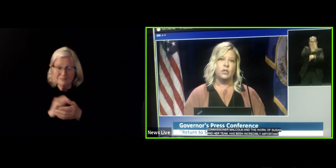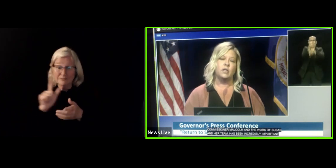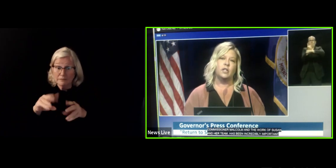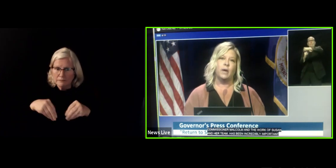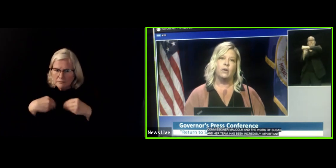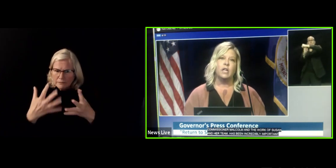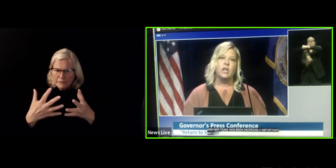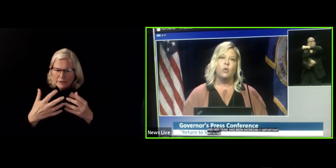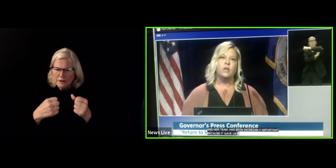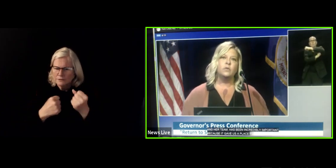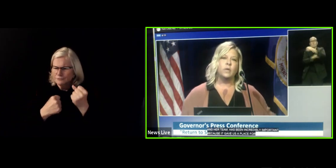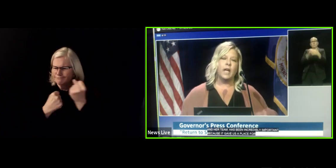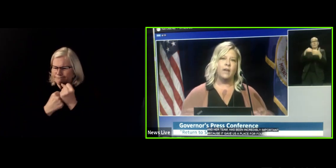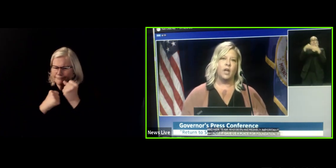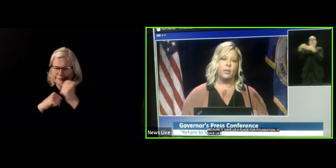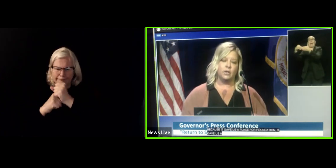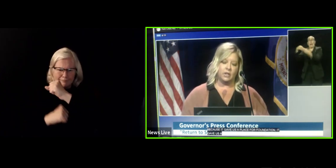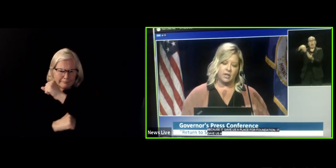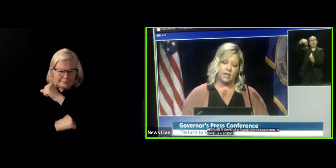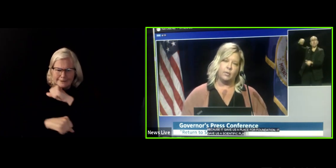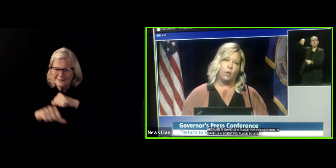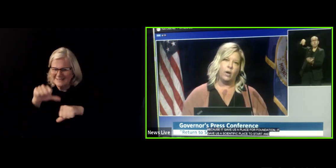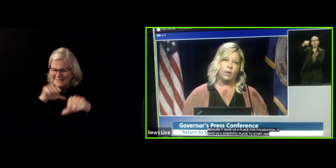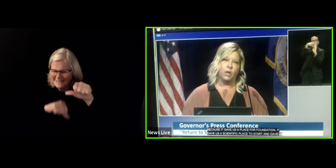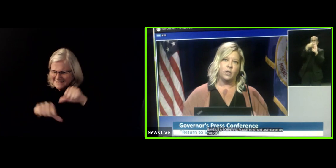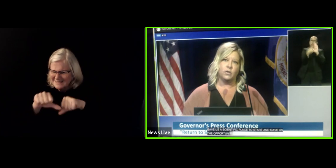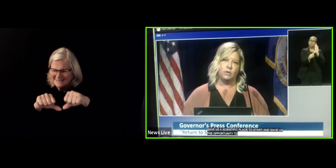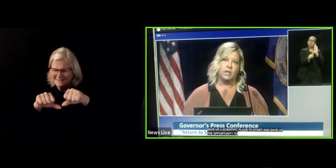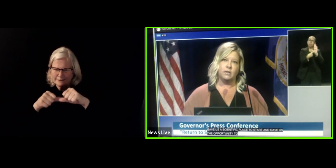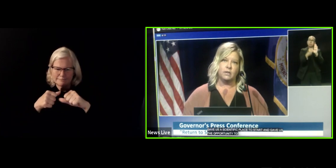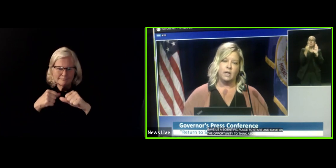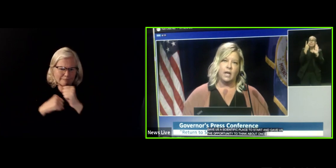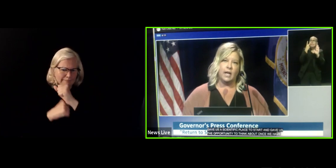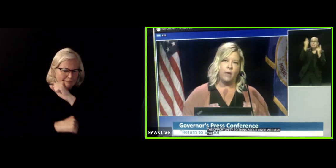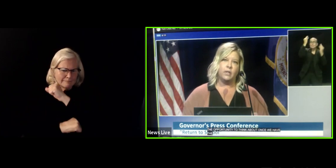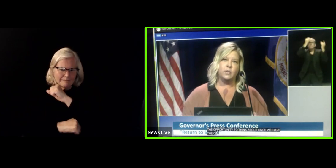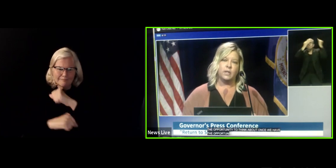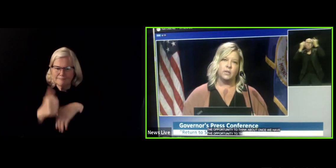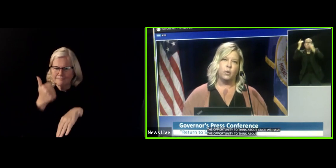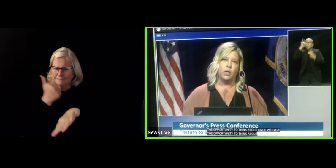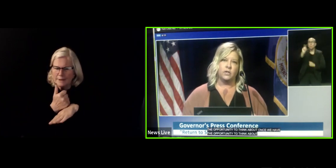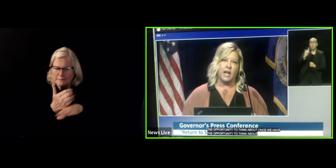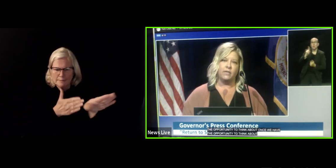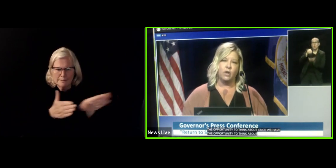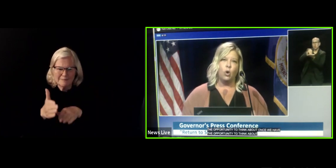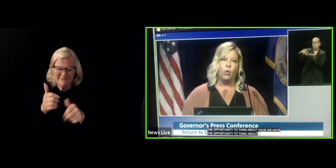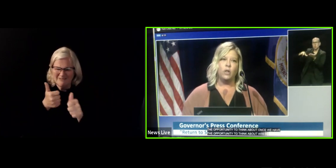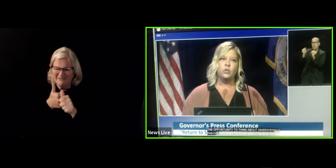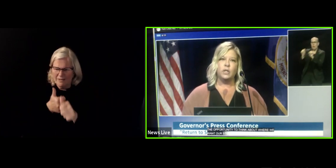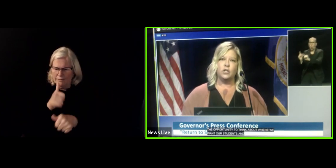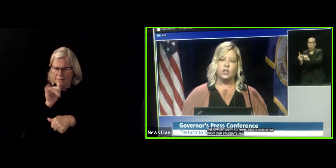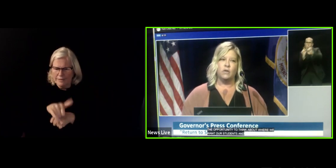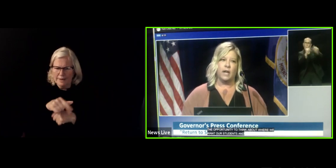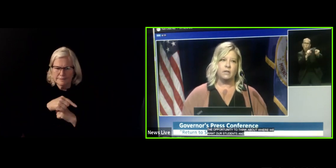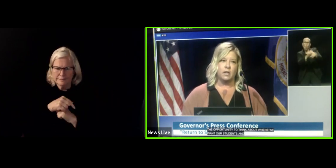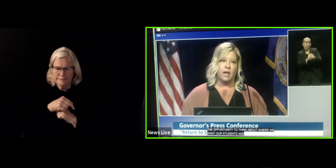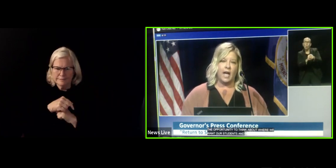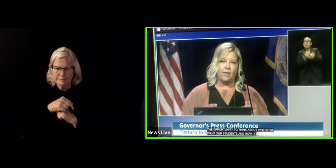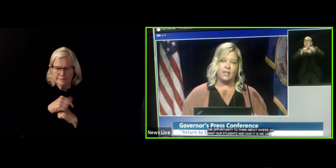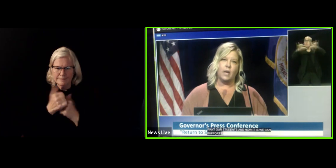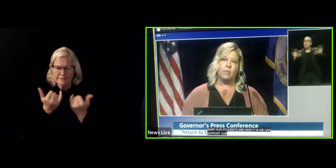opportunity to think about, once we have the opportunity to think about where we want our students and how it is we can support our staff, what do we need to know